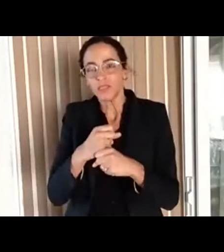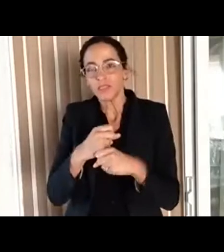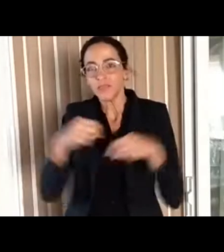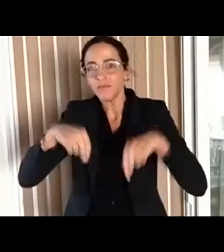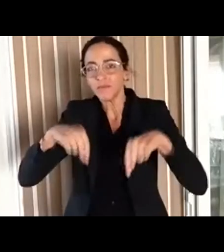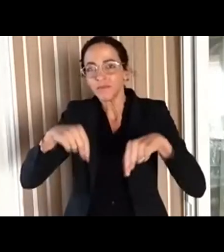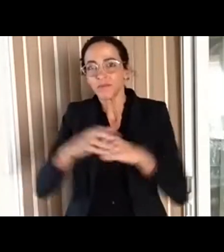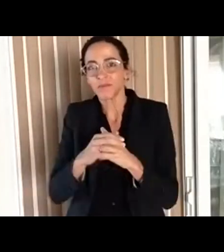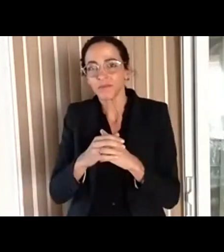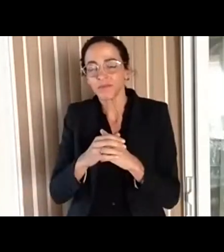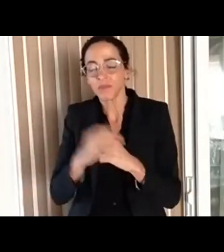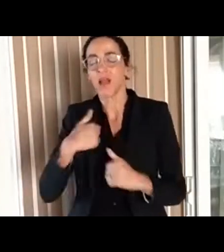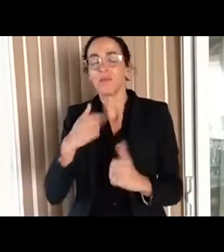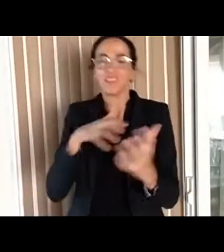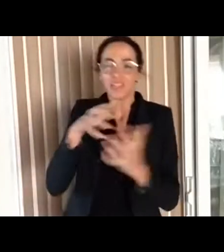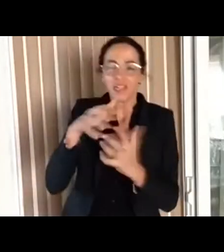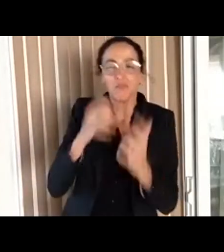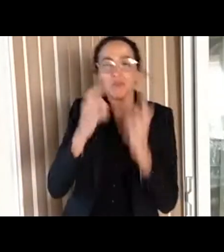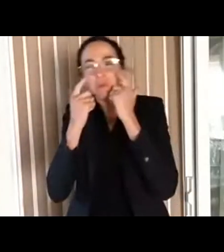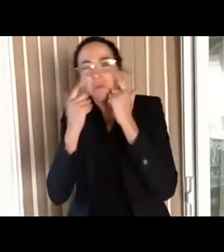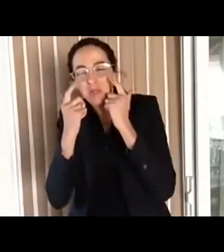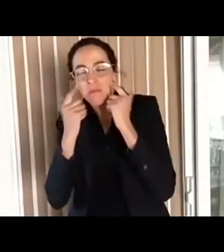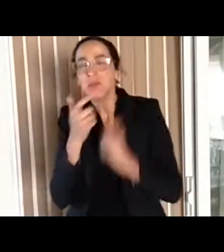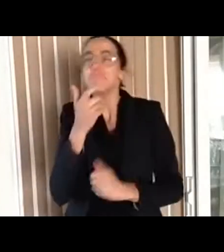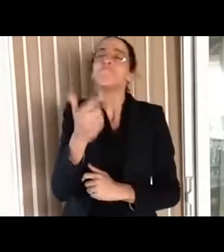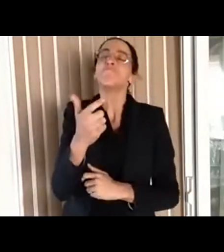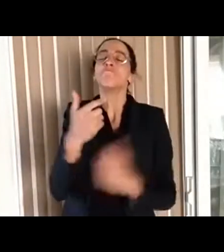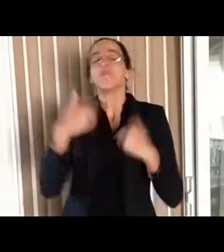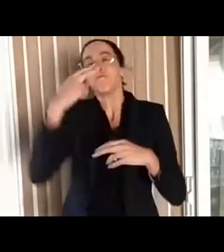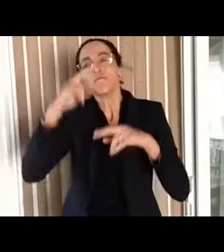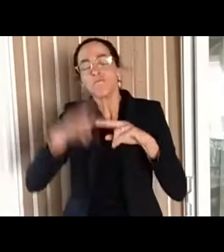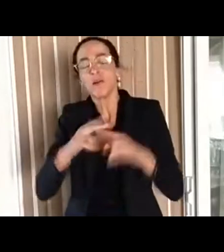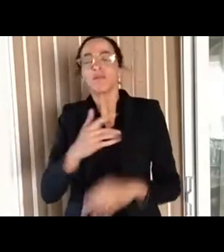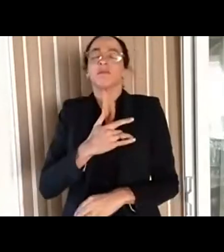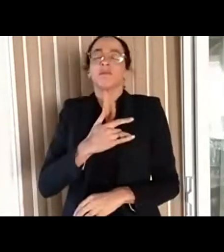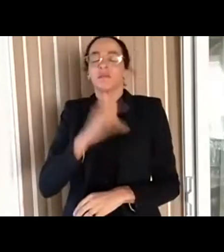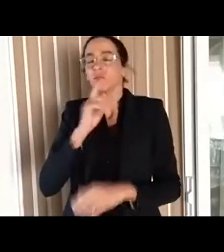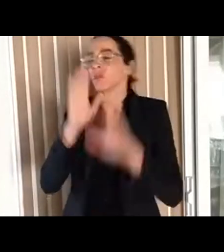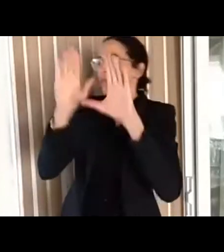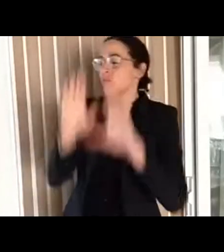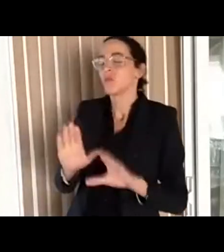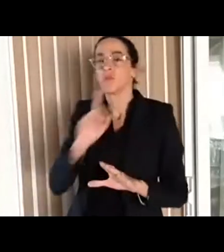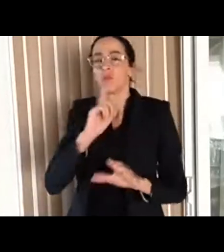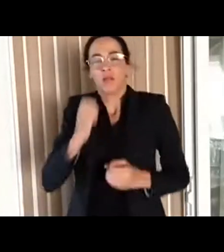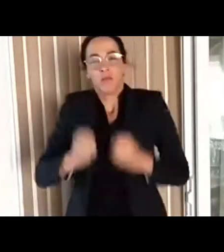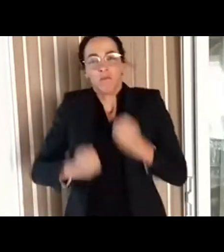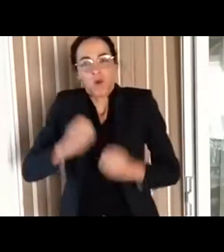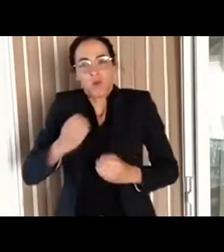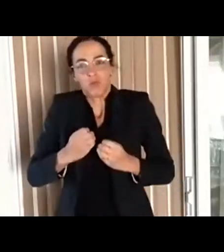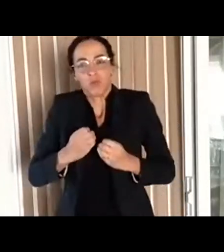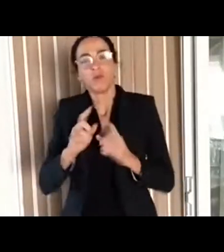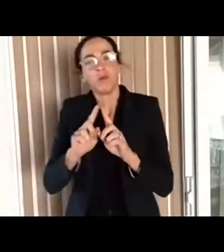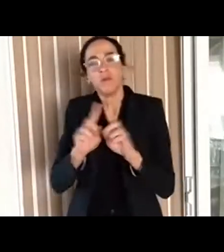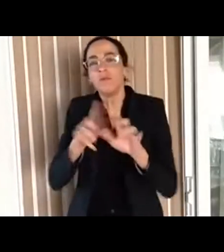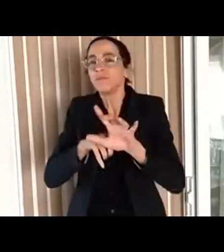been weeping and laughing and having fun and crying. But it's been wonderful, very emotional, but also just so